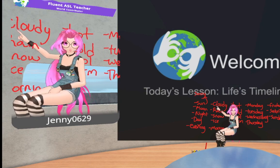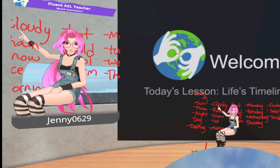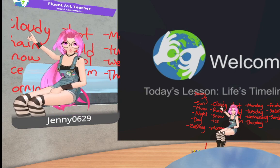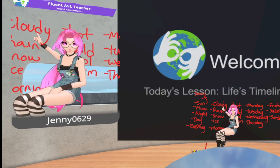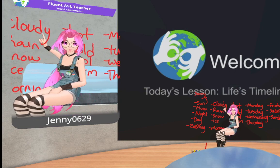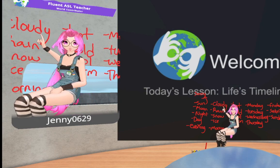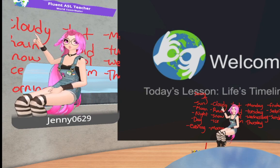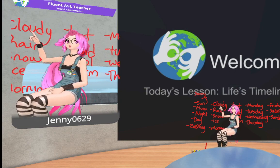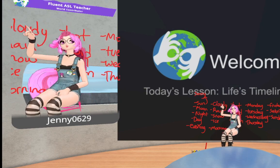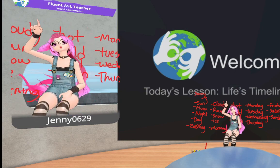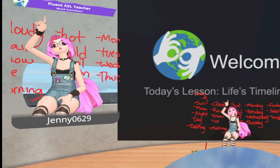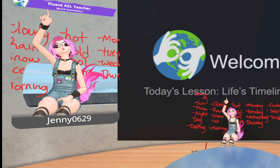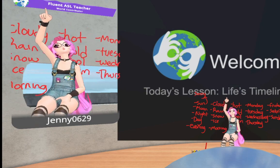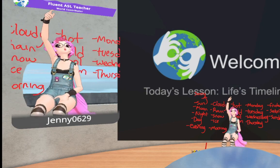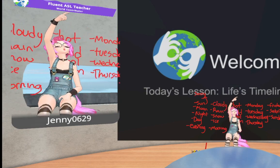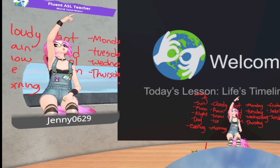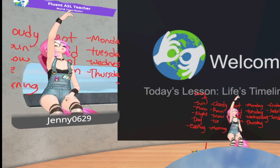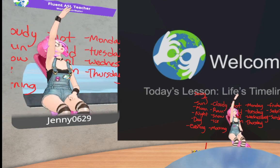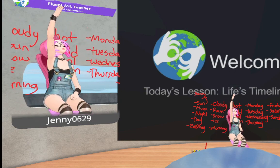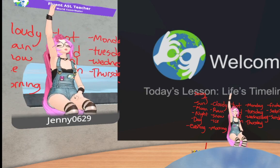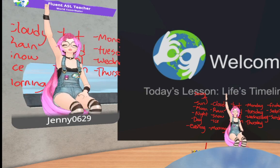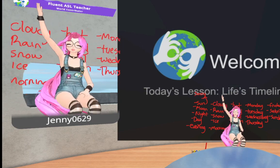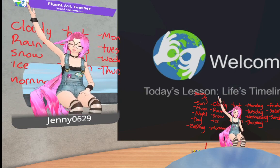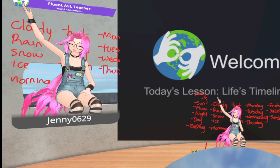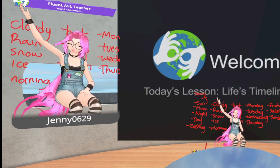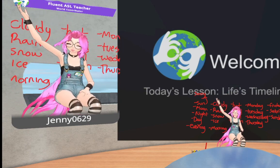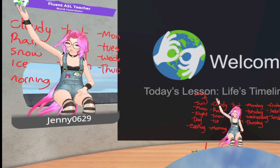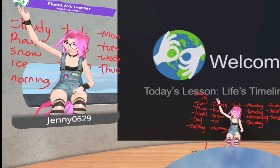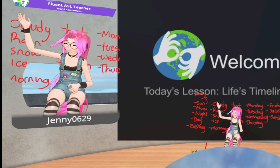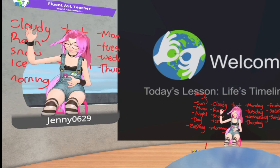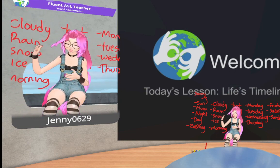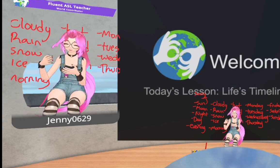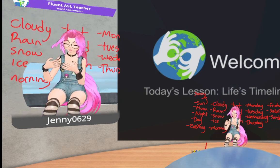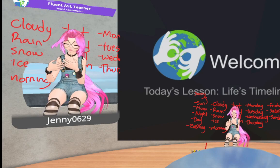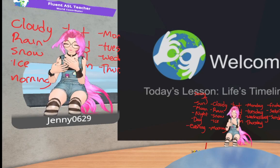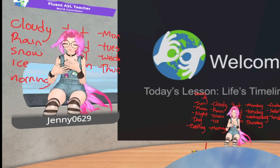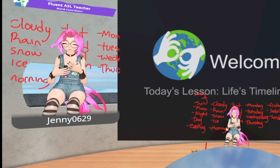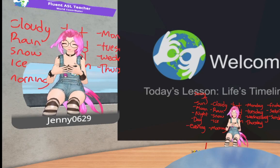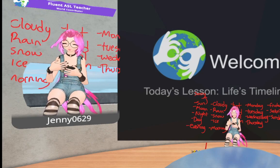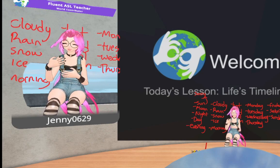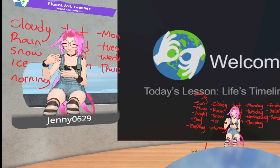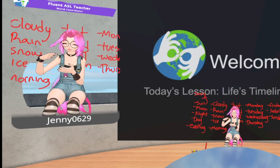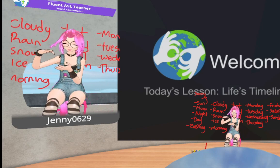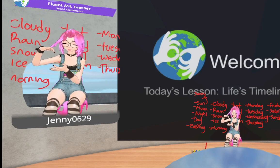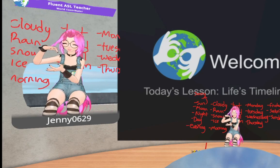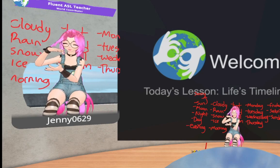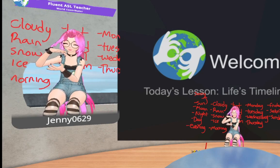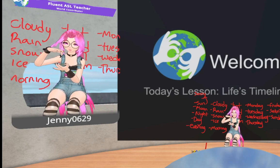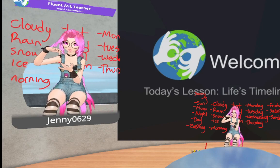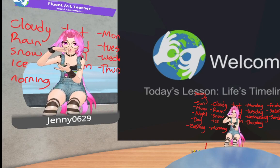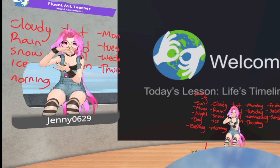cloudy. Clouds or cloudy. Look up all these beautiful clouds. If you were to describe that with your hands, you might